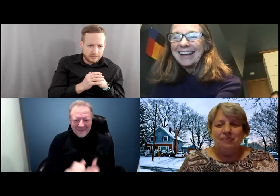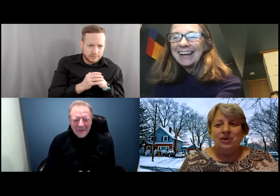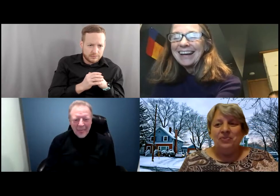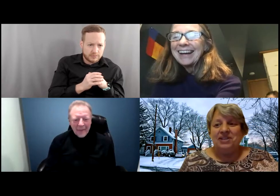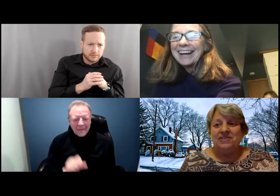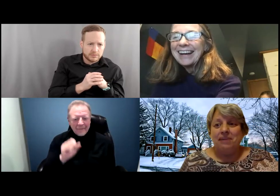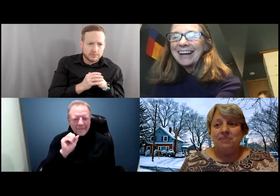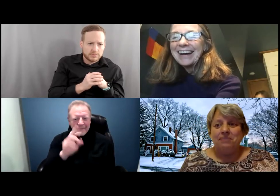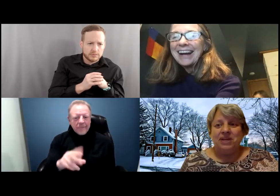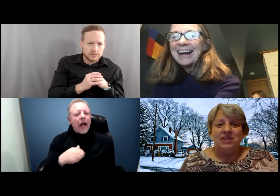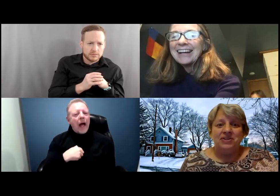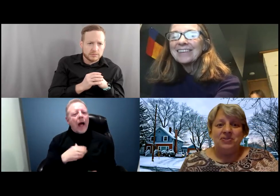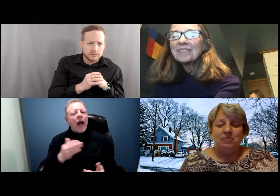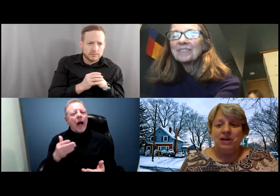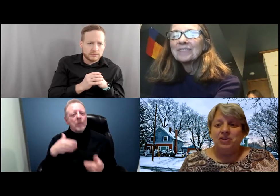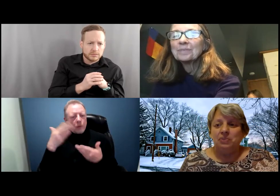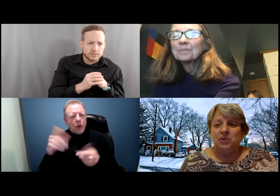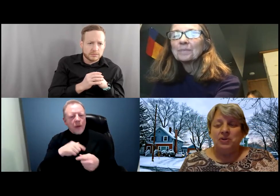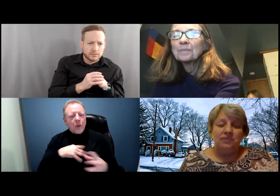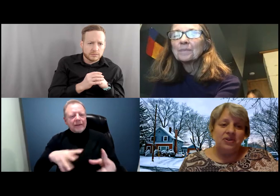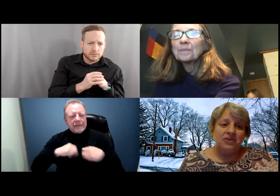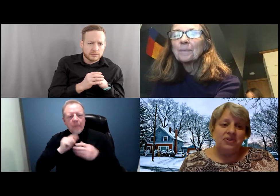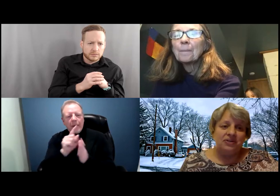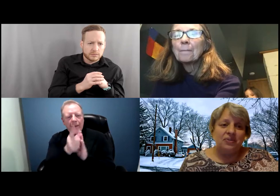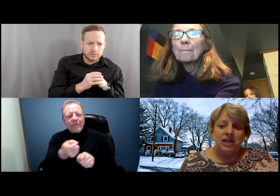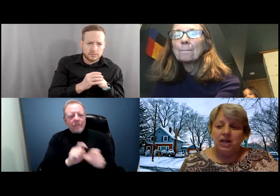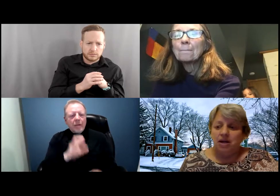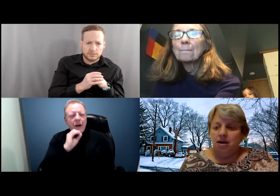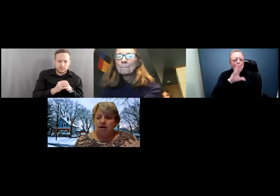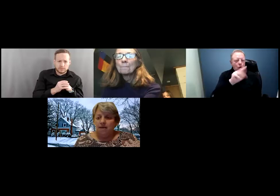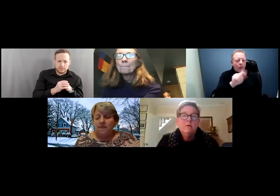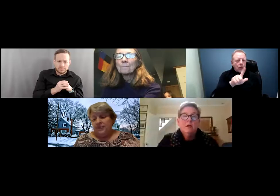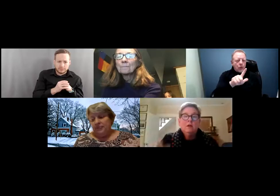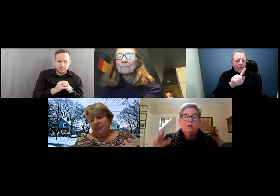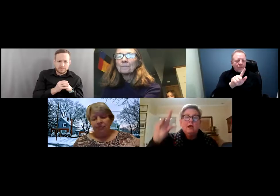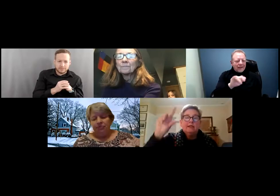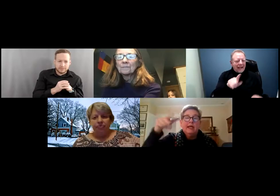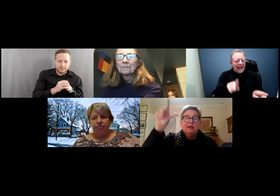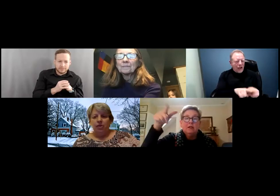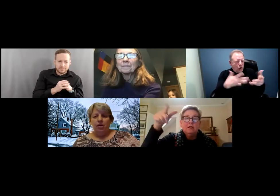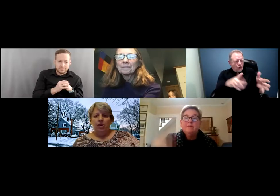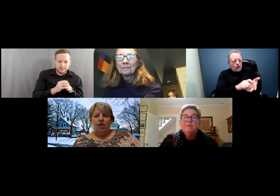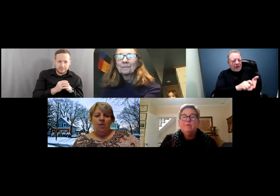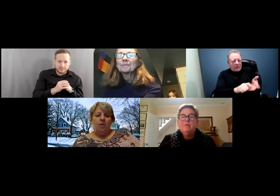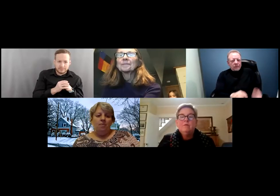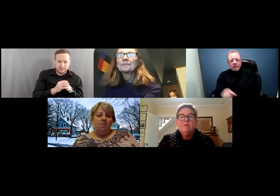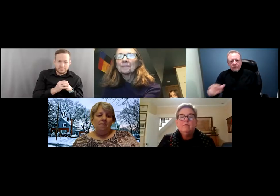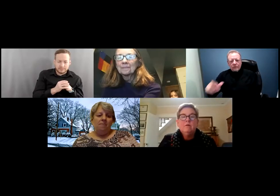I'll move we accept the minutes from October 21st as written. I'll second.